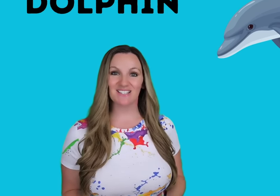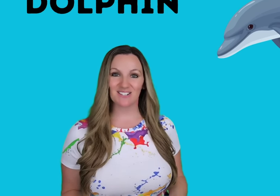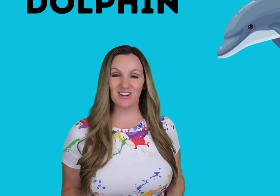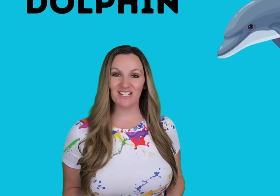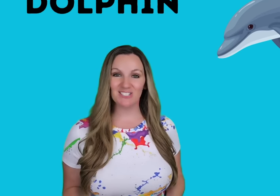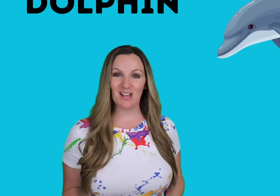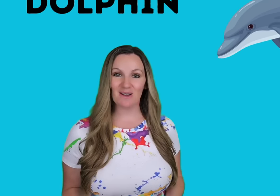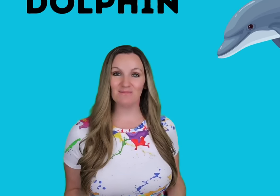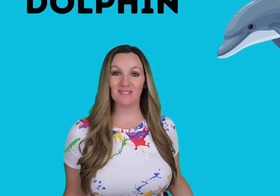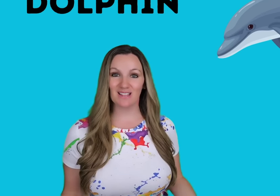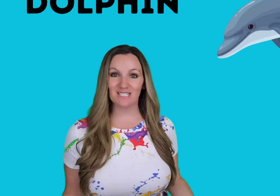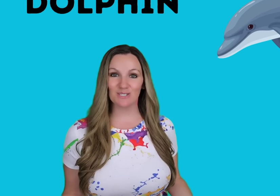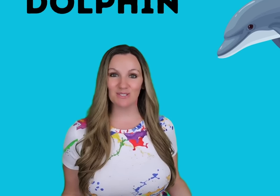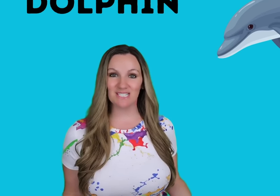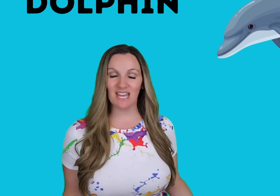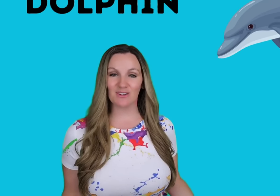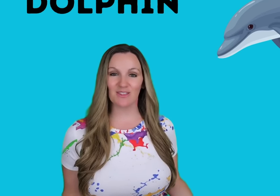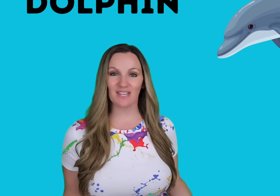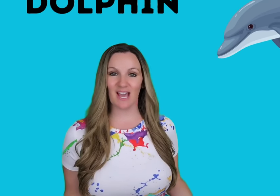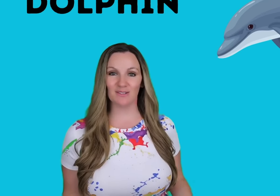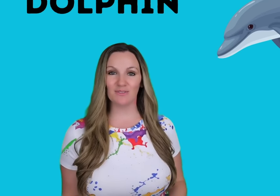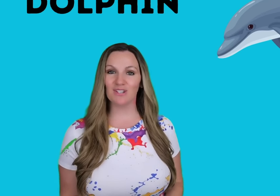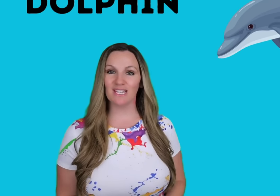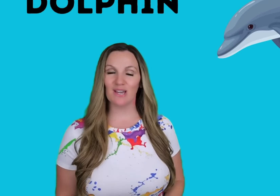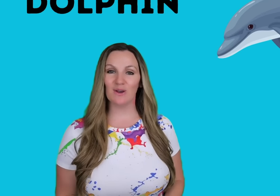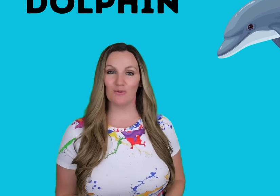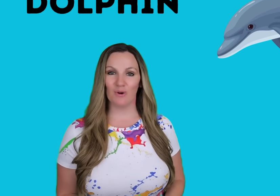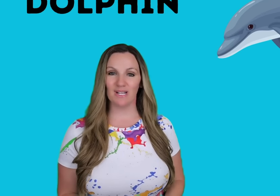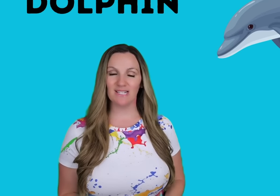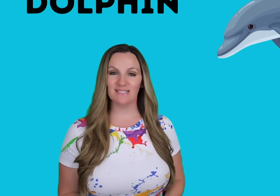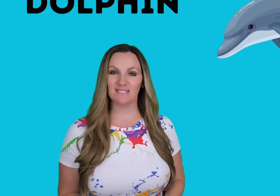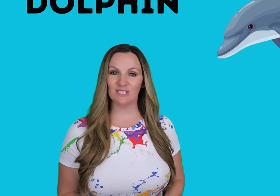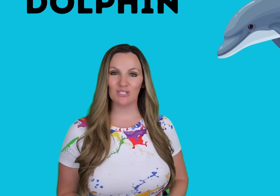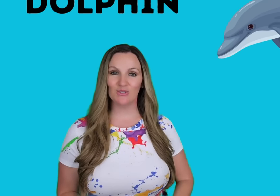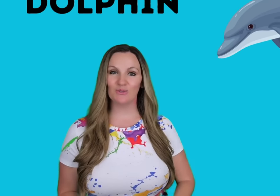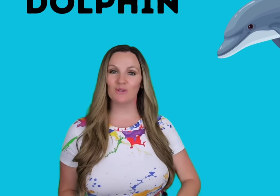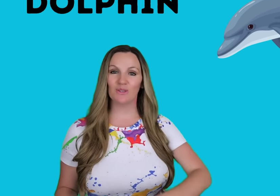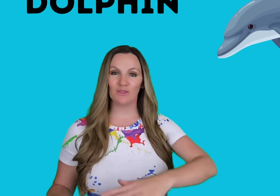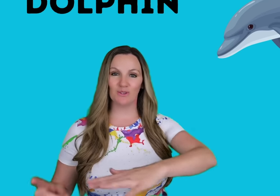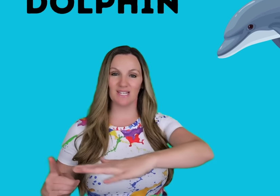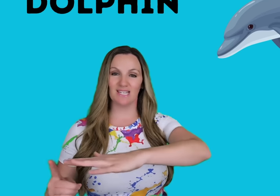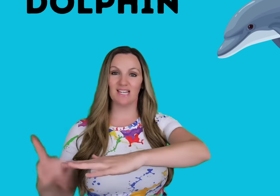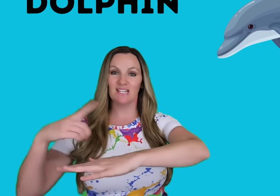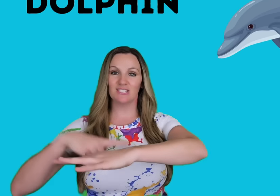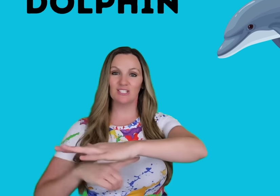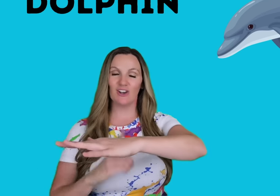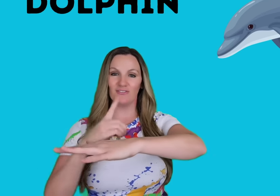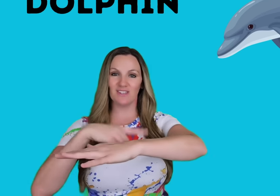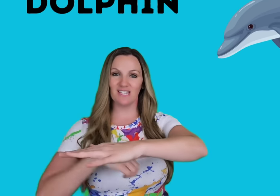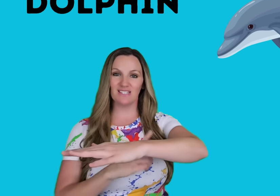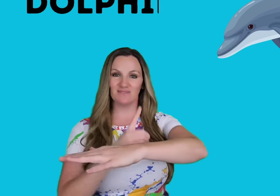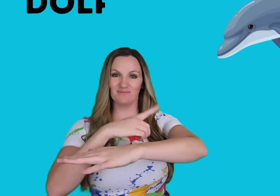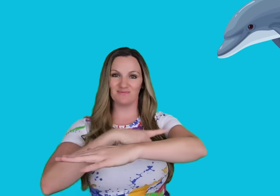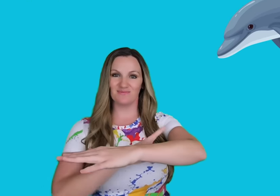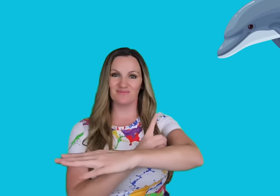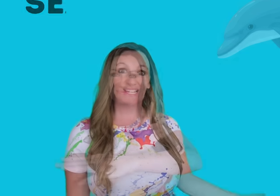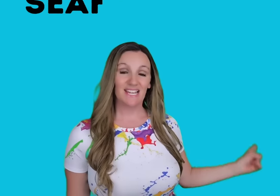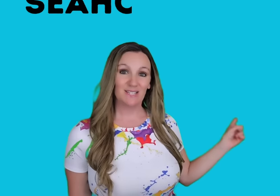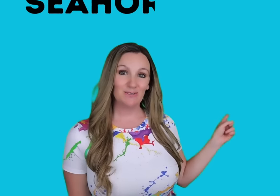Great job! Now let's do it together on the count of three. One, two, three. Dolphin, can you tell me